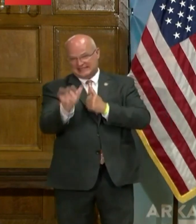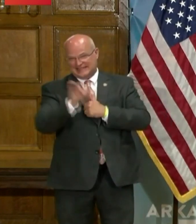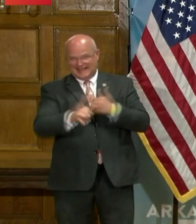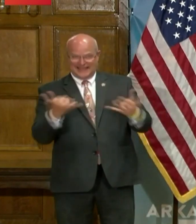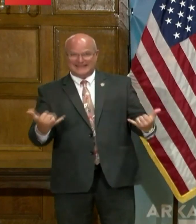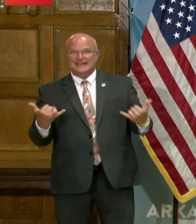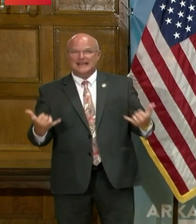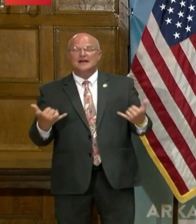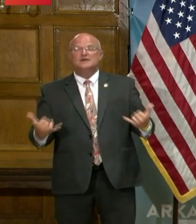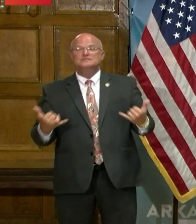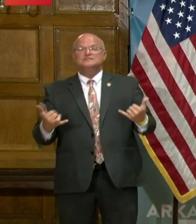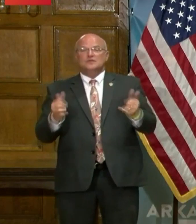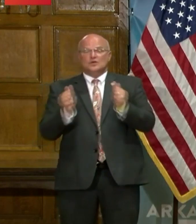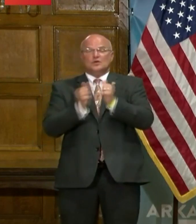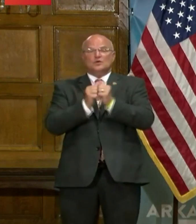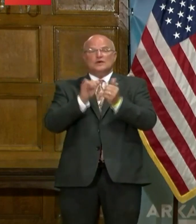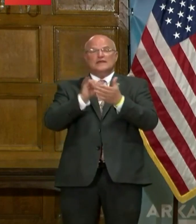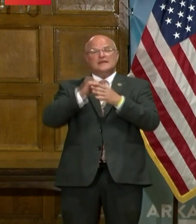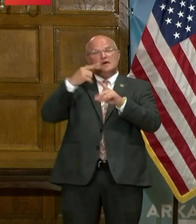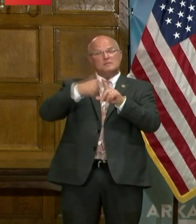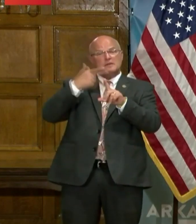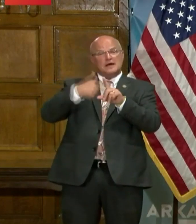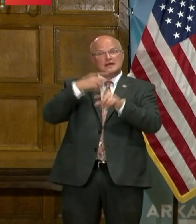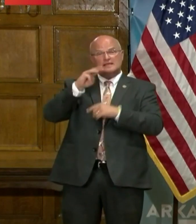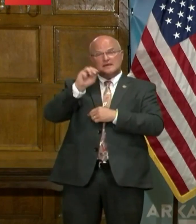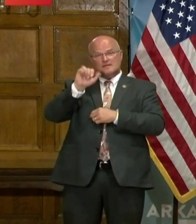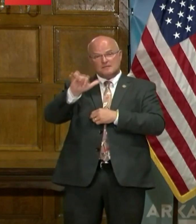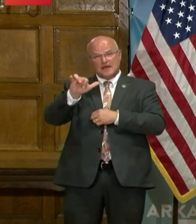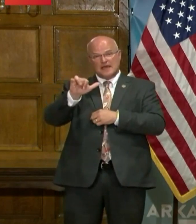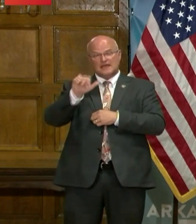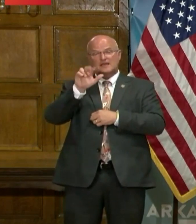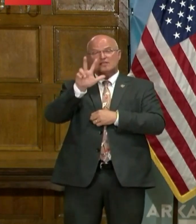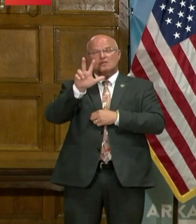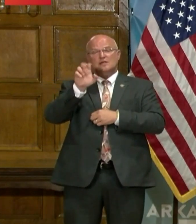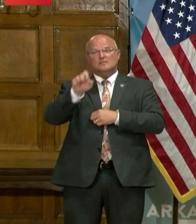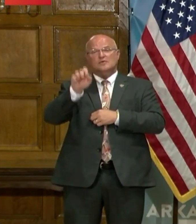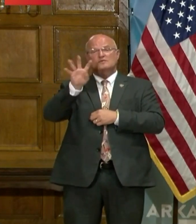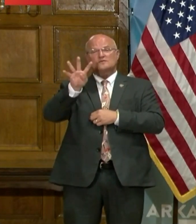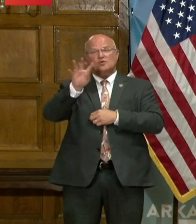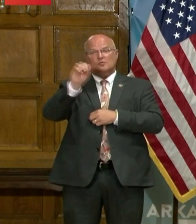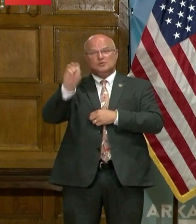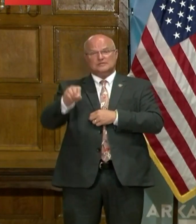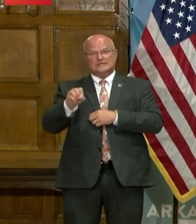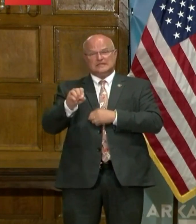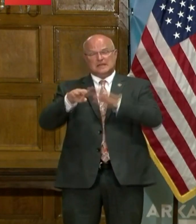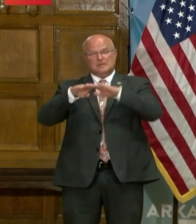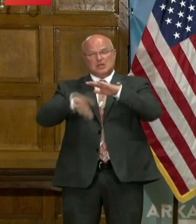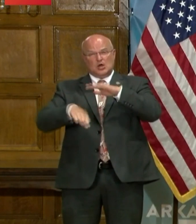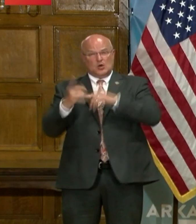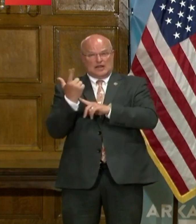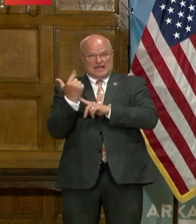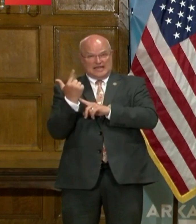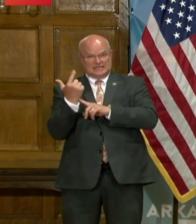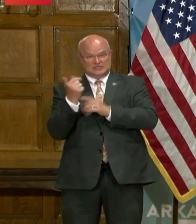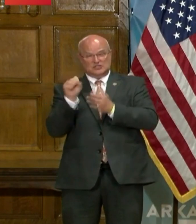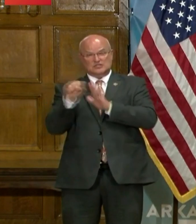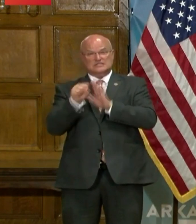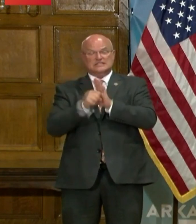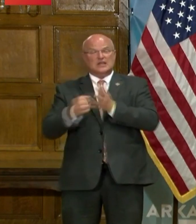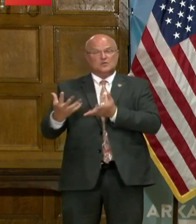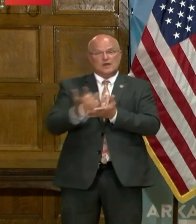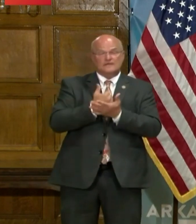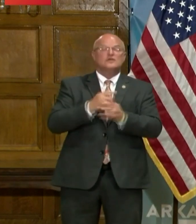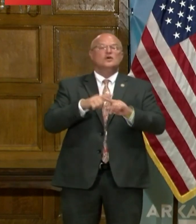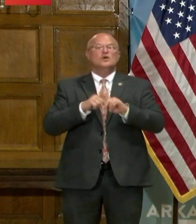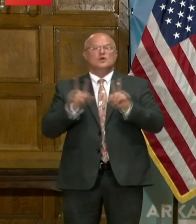projection. With the month of May, we were 3.4% below last year in state revenue.